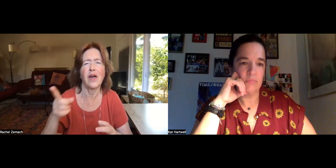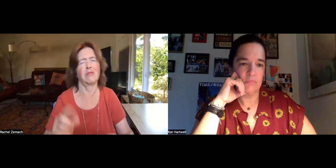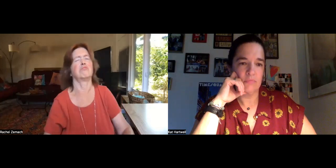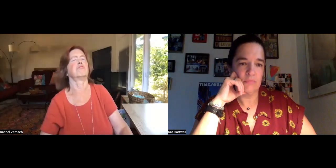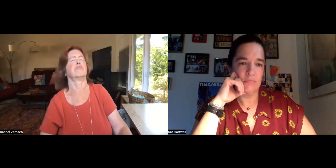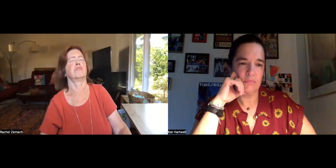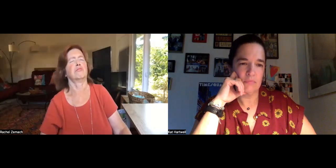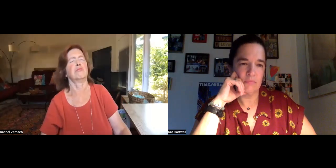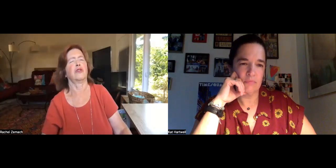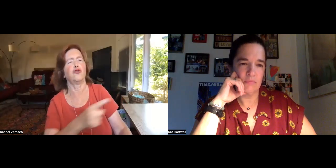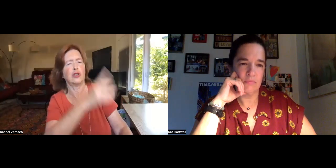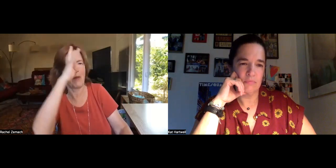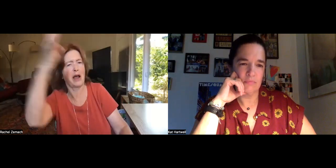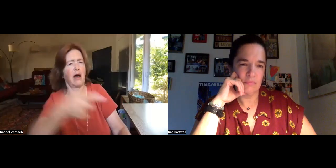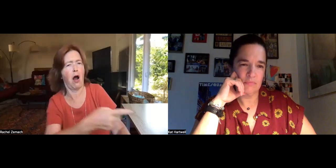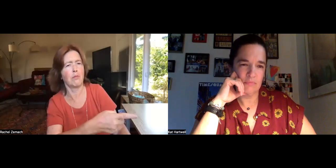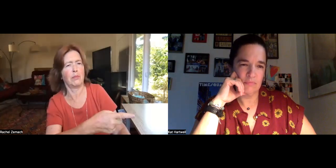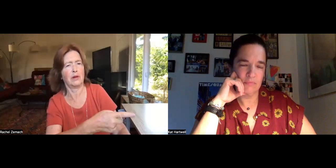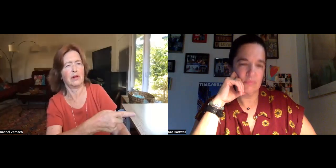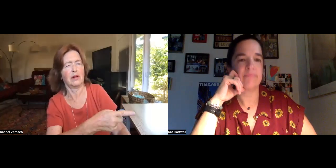that she made it up.